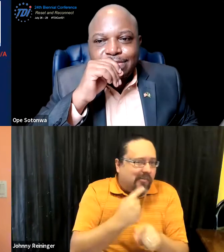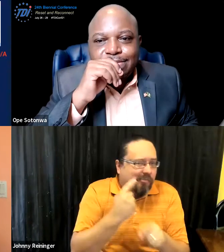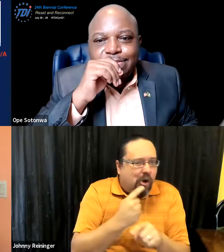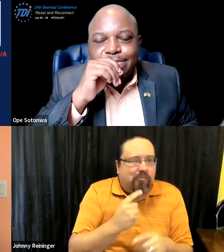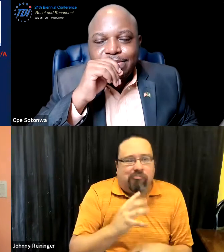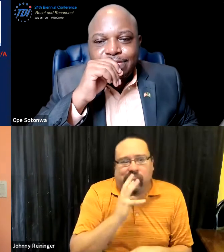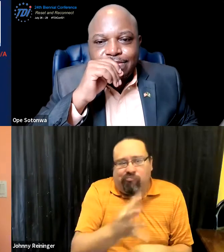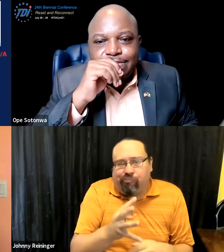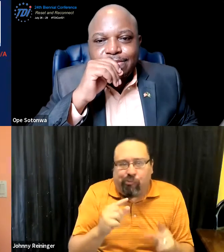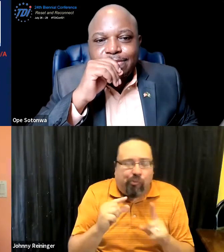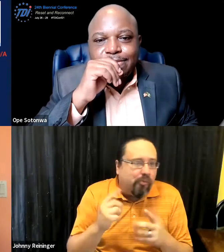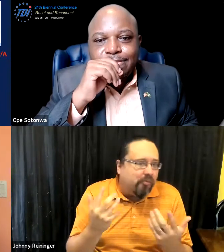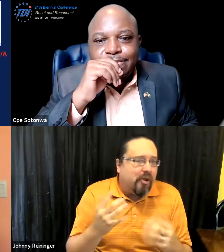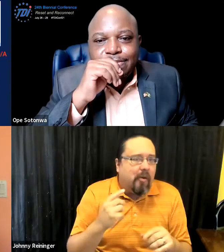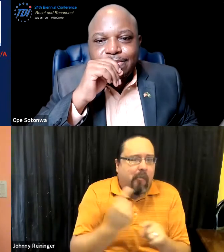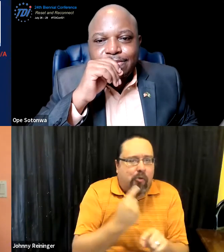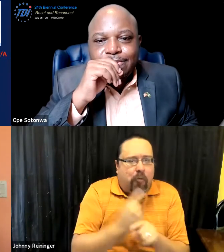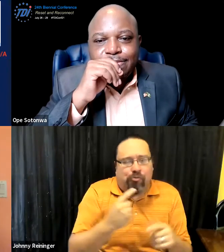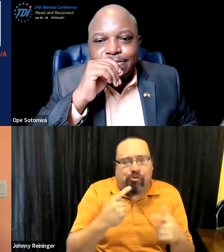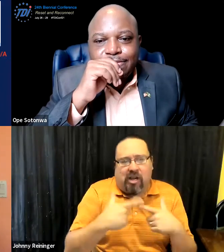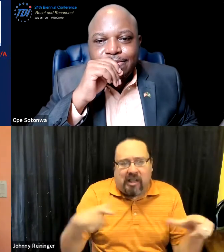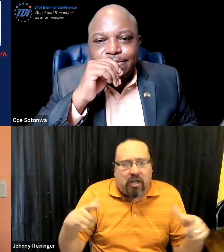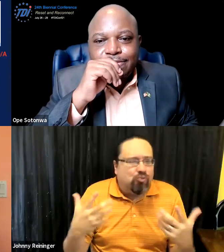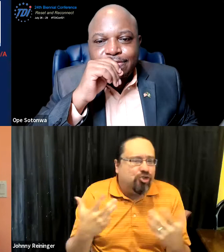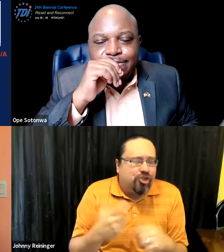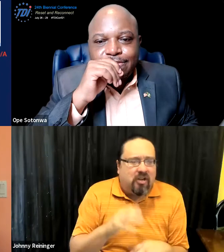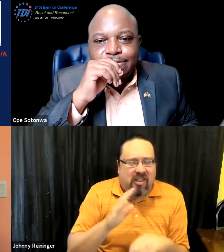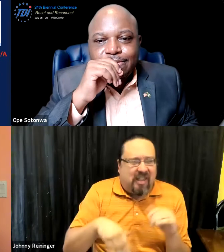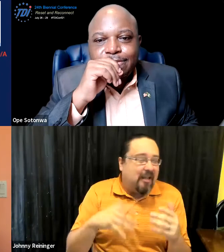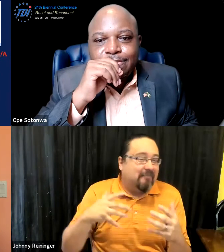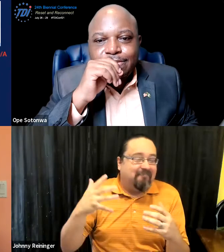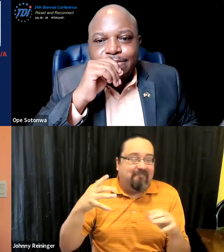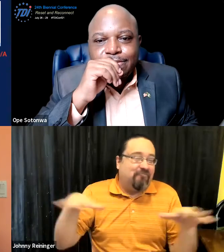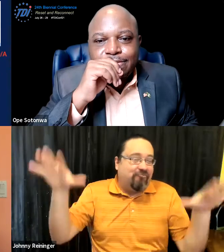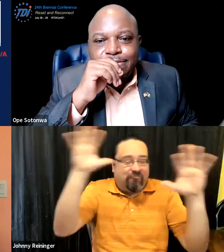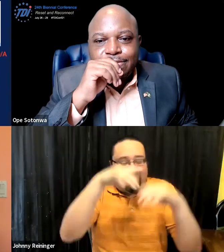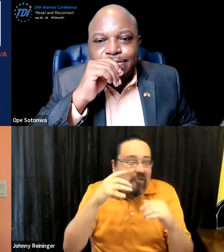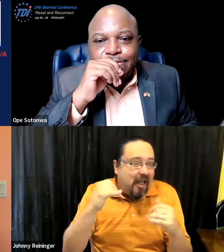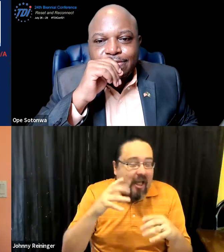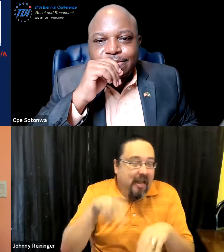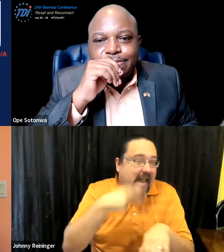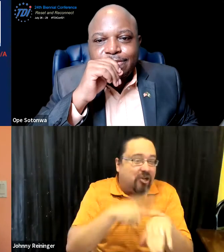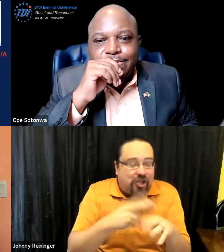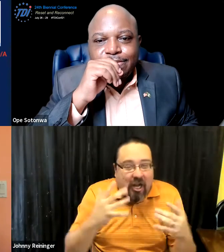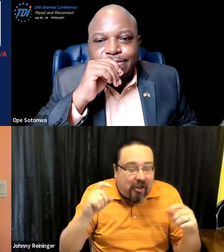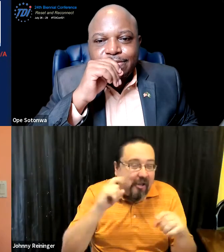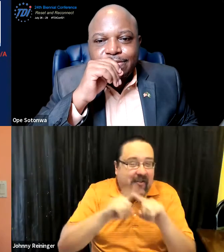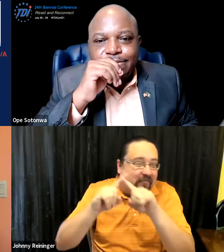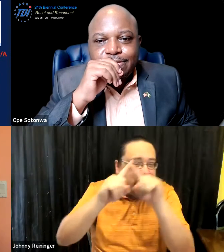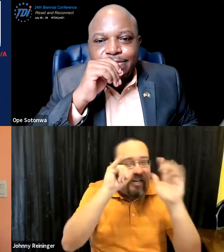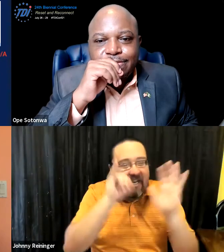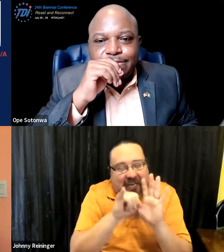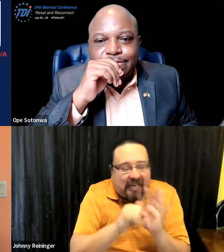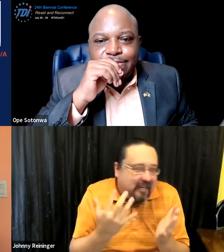would just create more of a way that interpreters can be more accurate. They could say the more